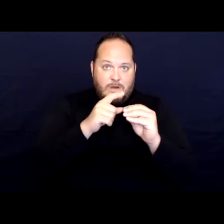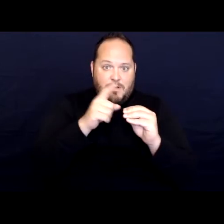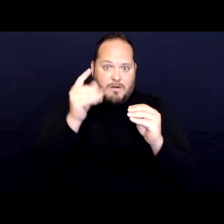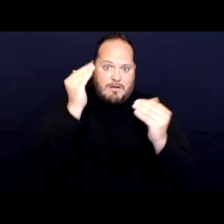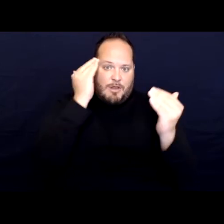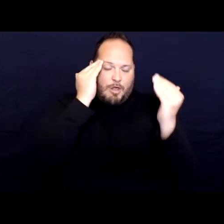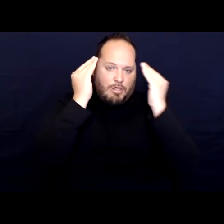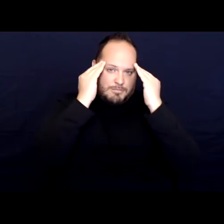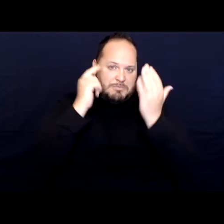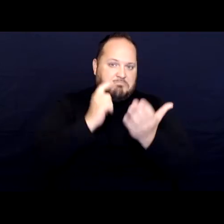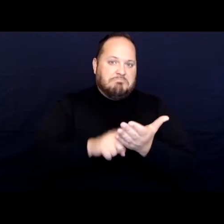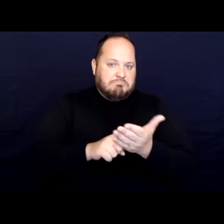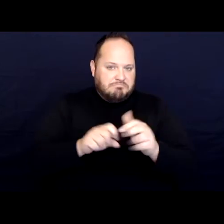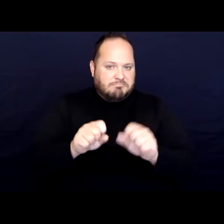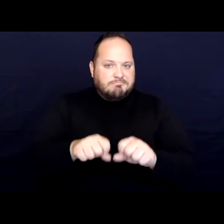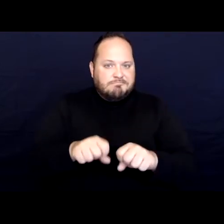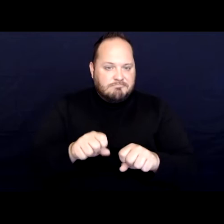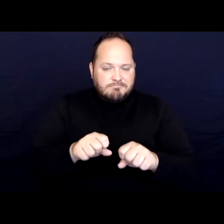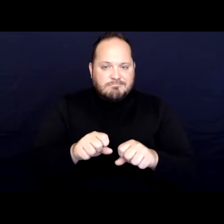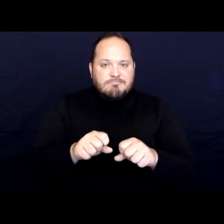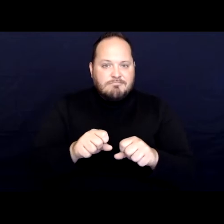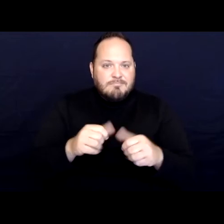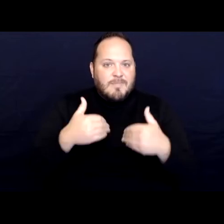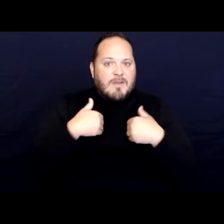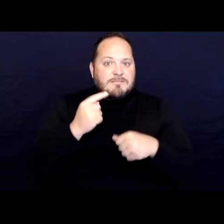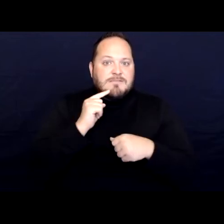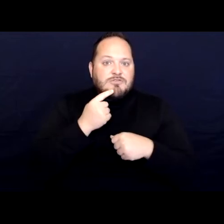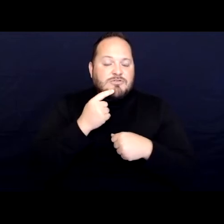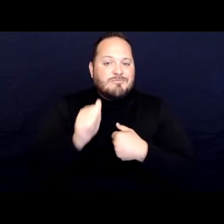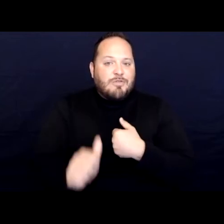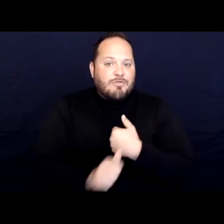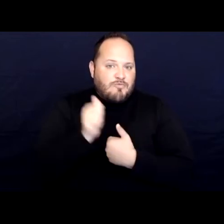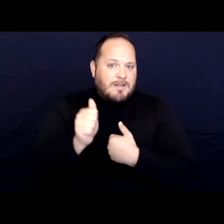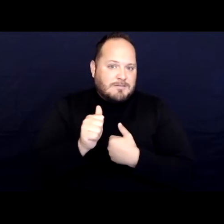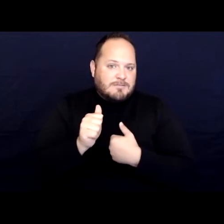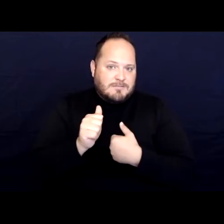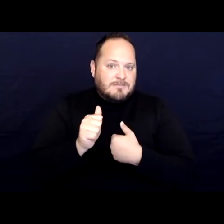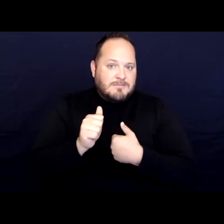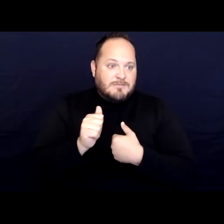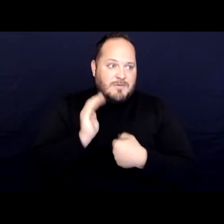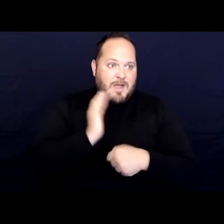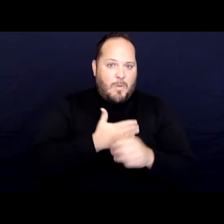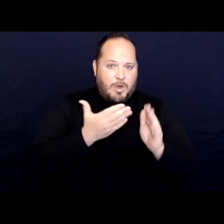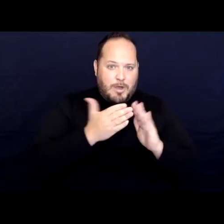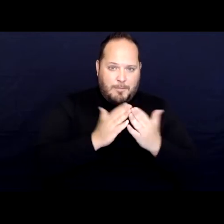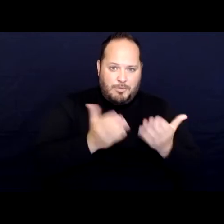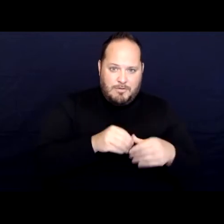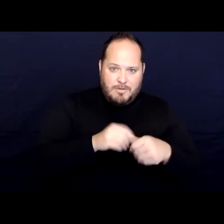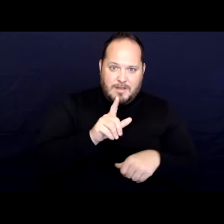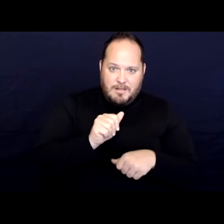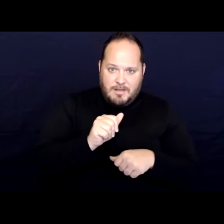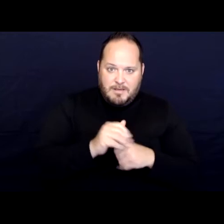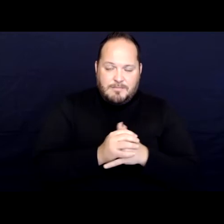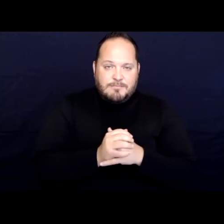that there was a serious threat to our community in LA. We were